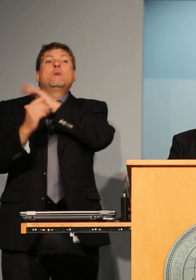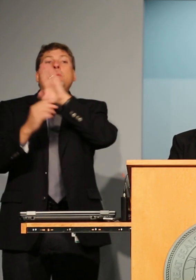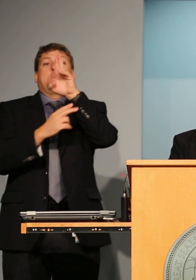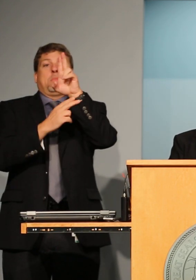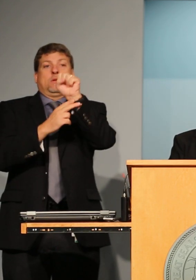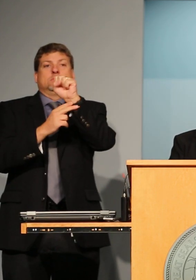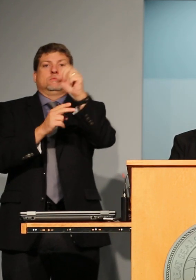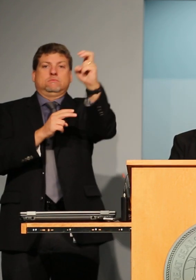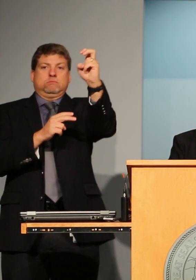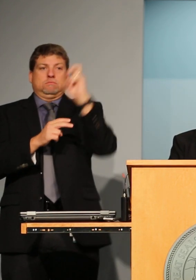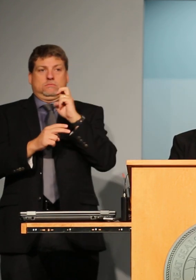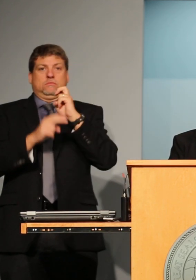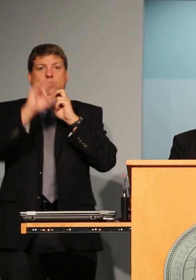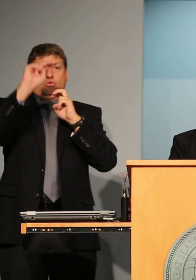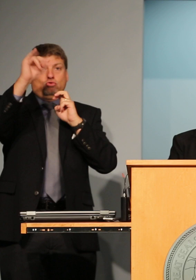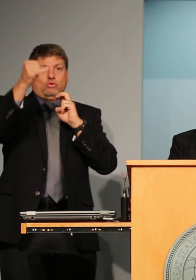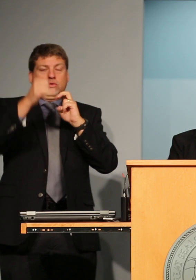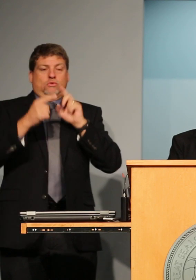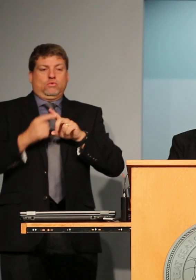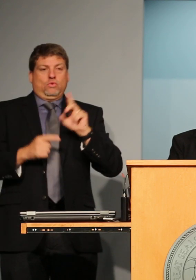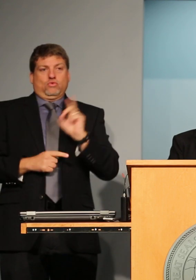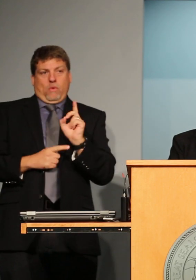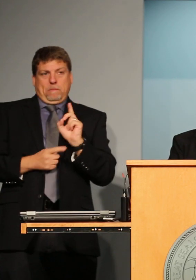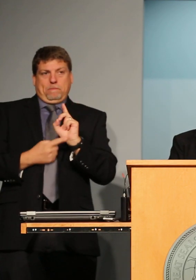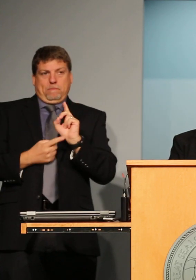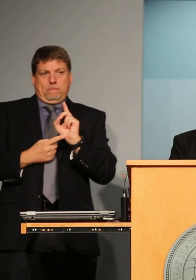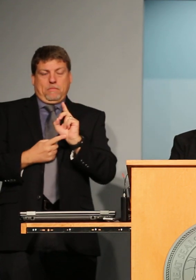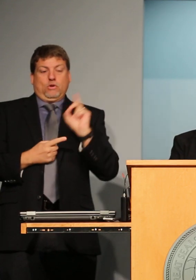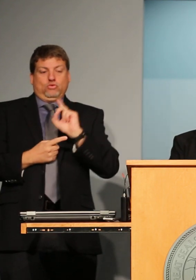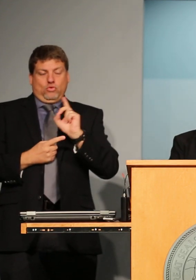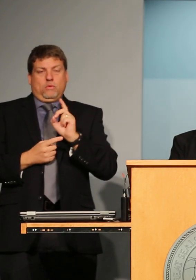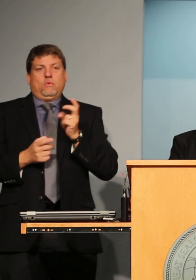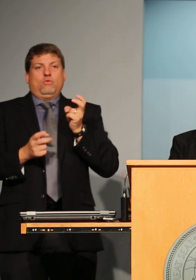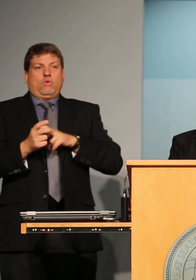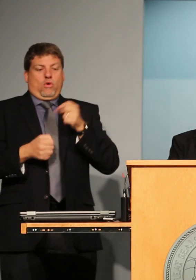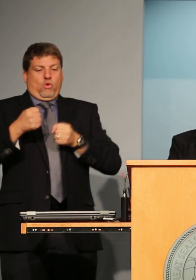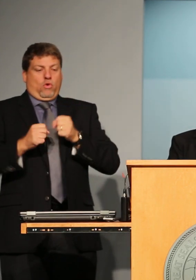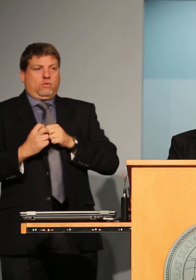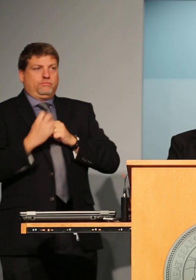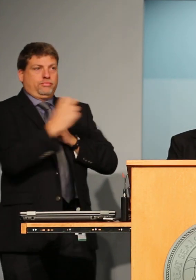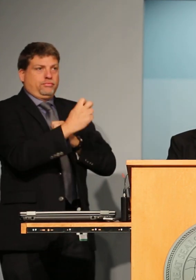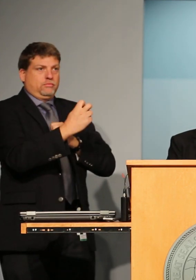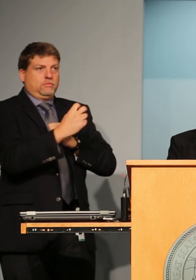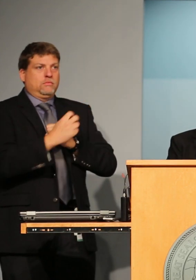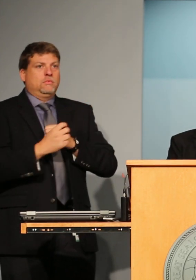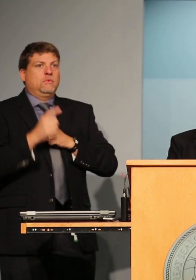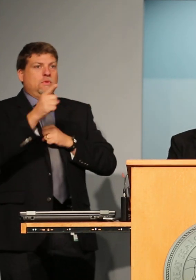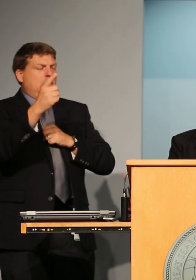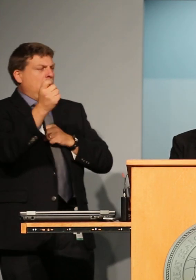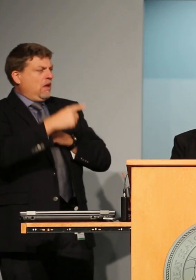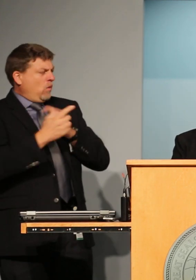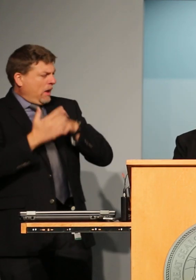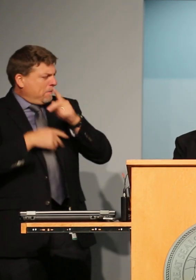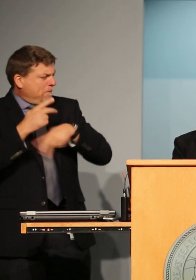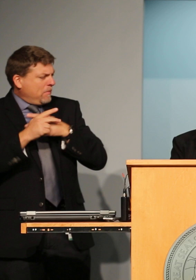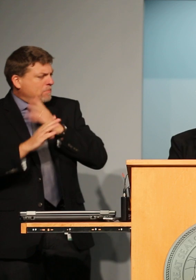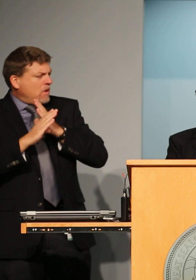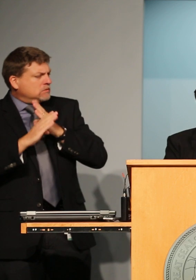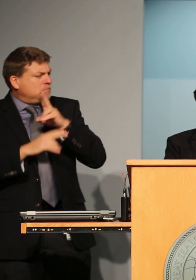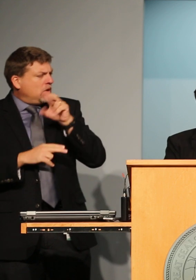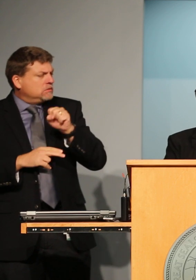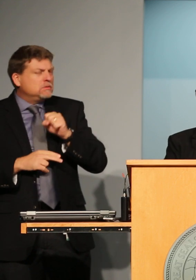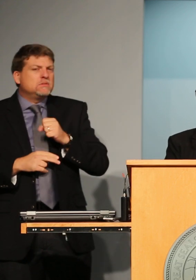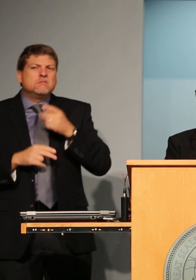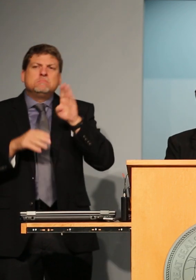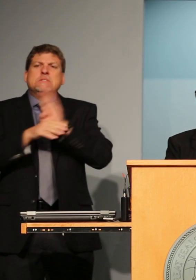drove the individual home in Person County. Was it a charter bus or a Greyhound or? It was a